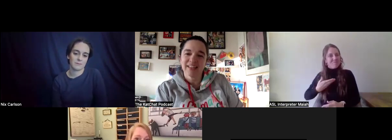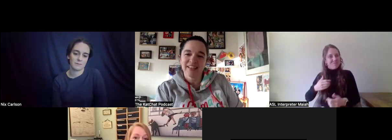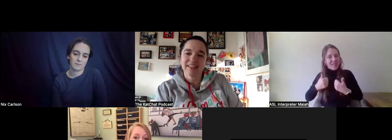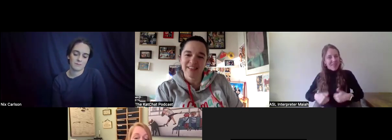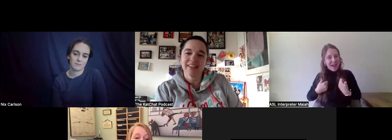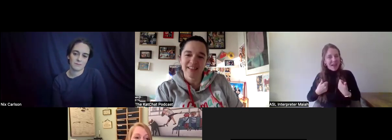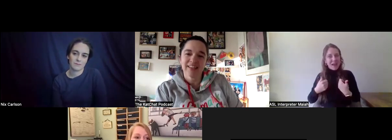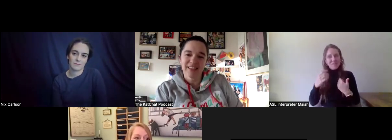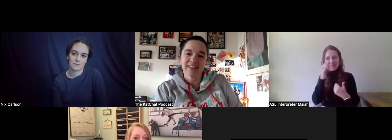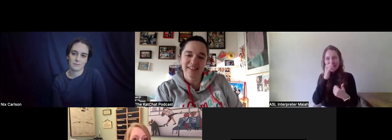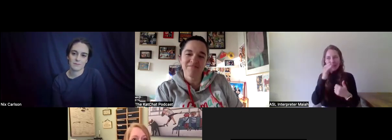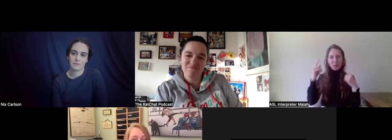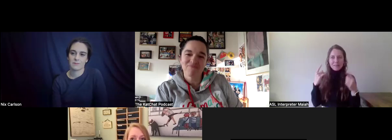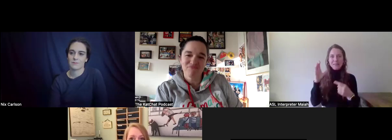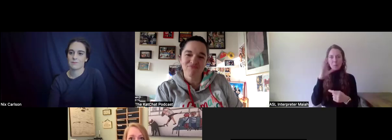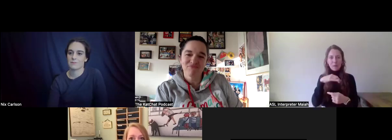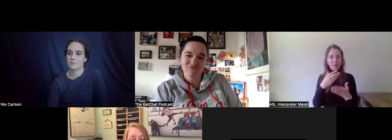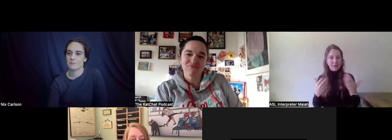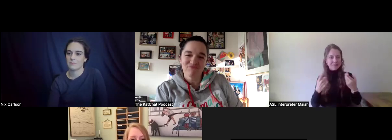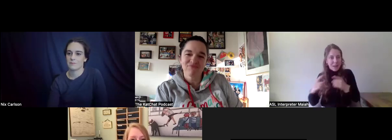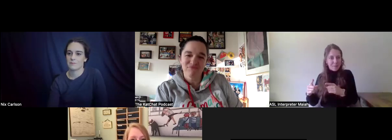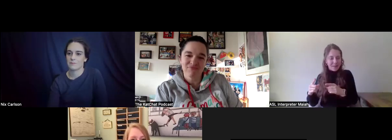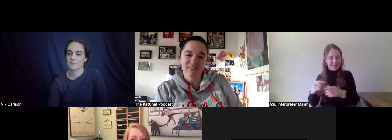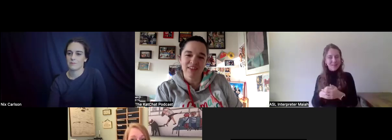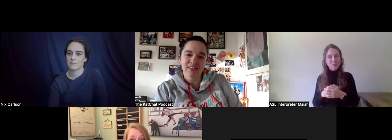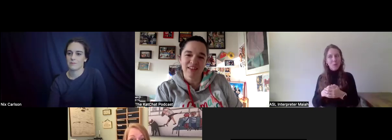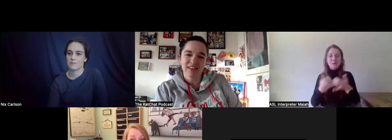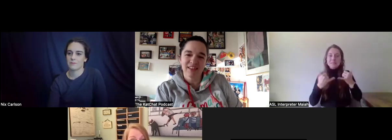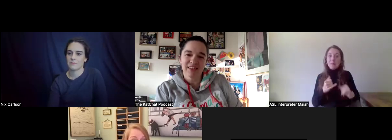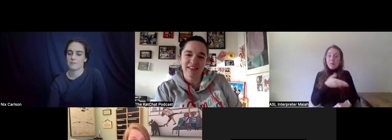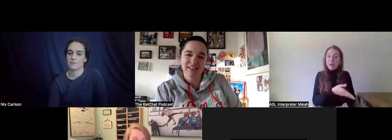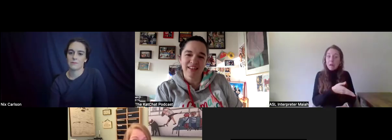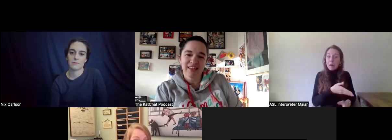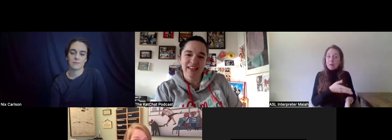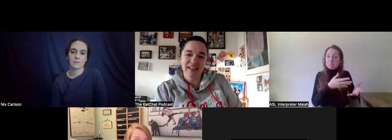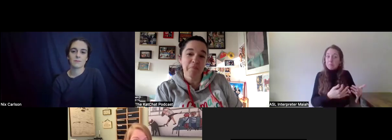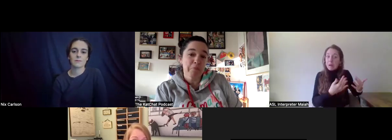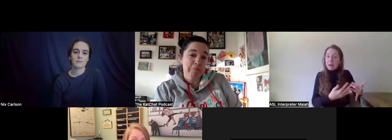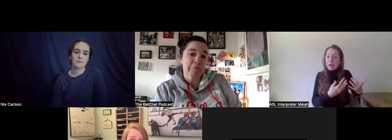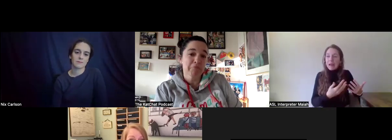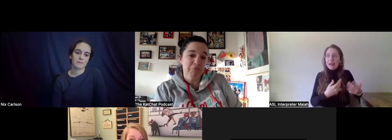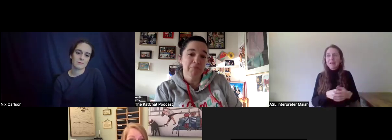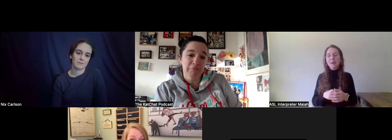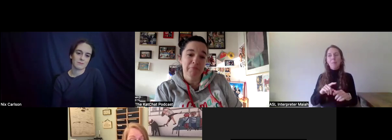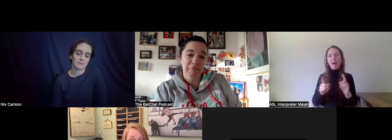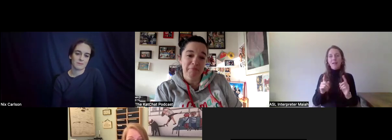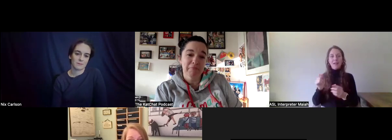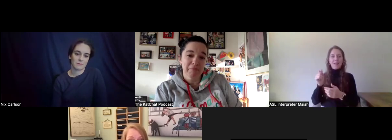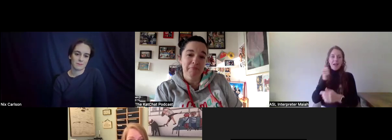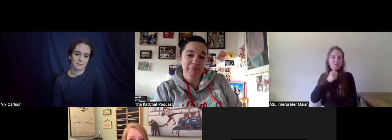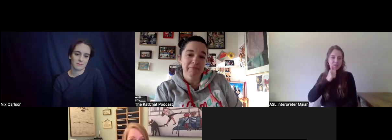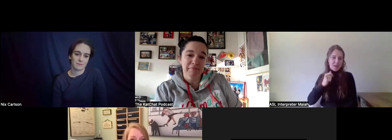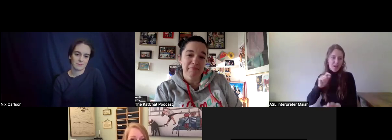you. And so it's still there, and I still love the creative side of it, but I write every day for work. I mean, part of a